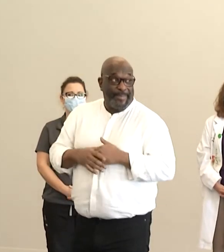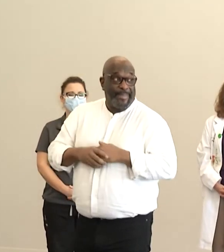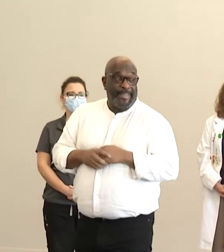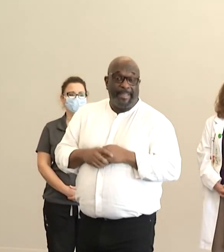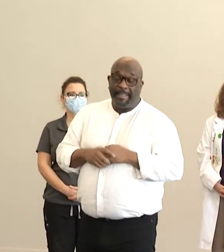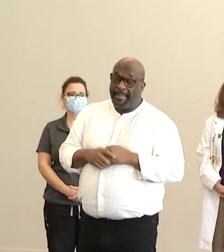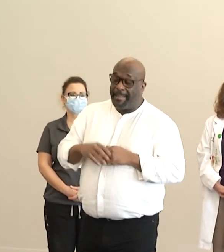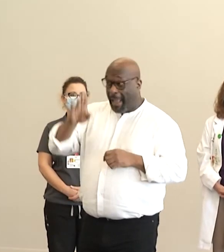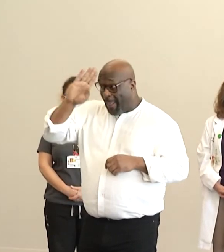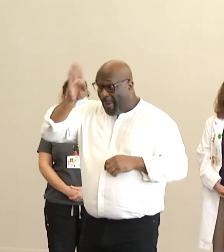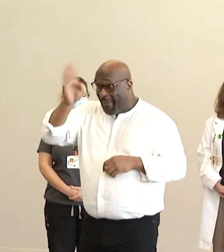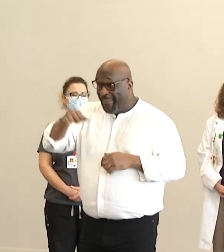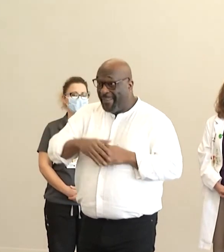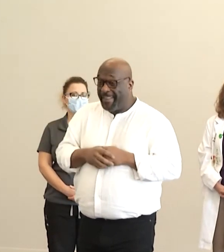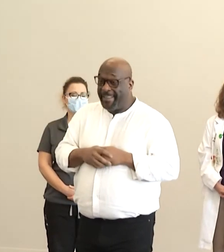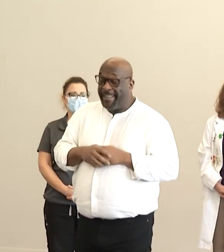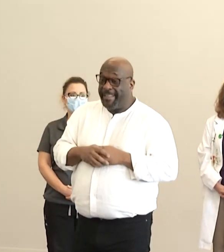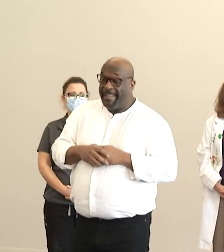Hello?